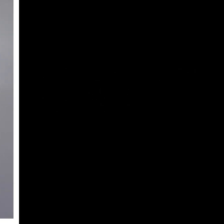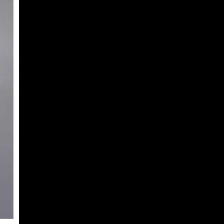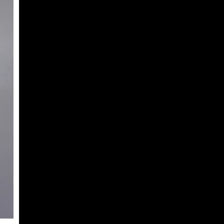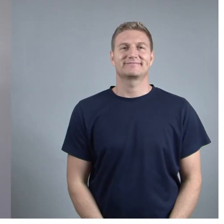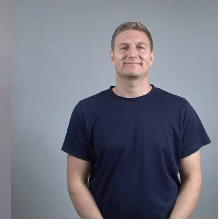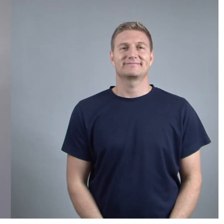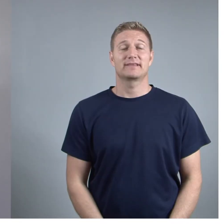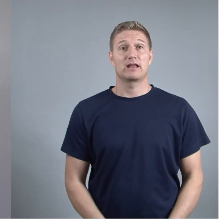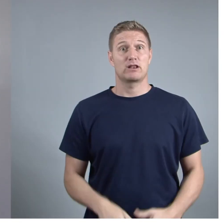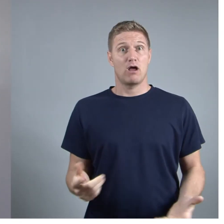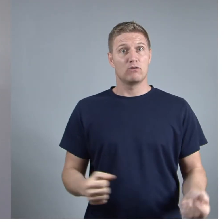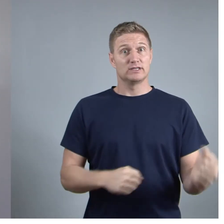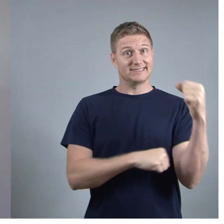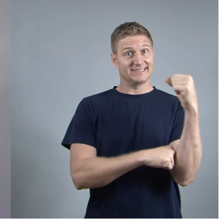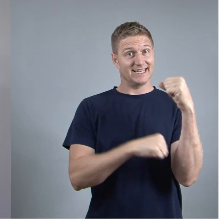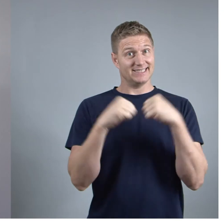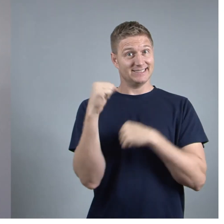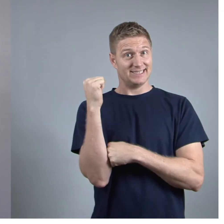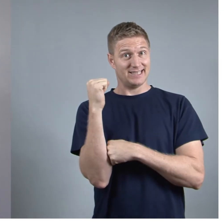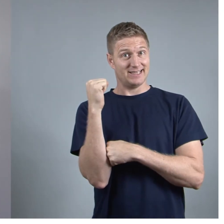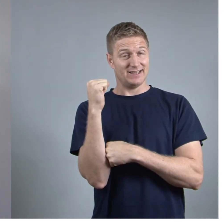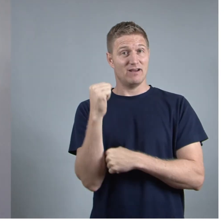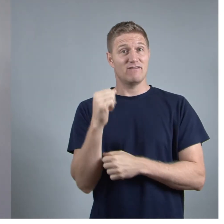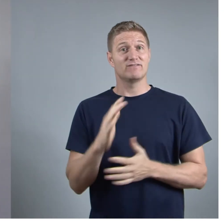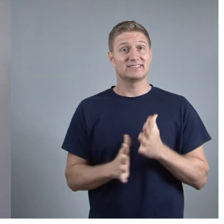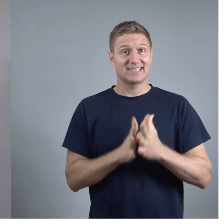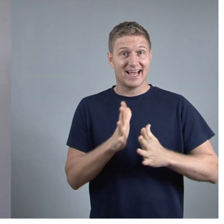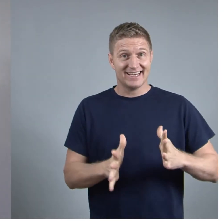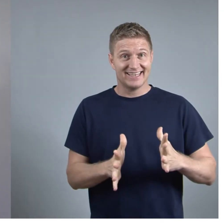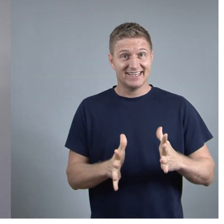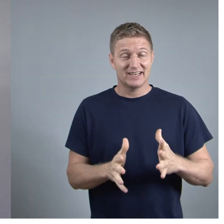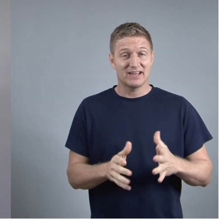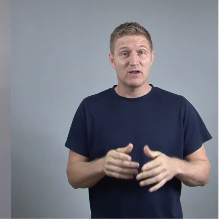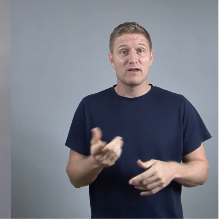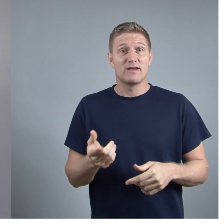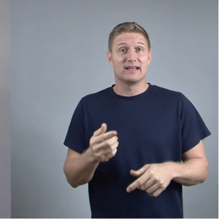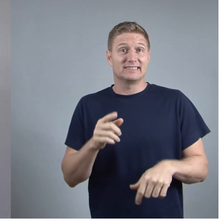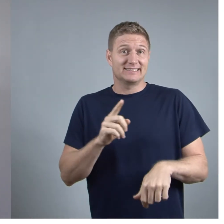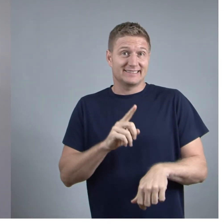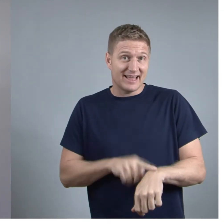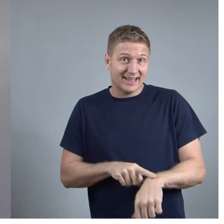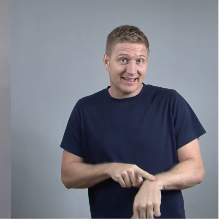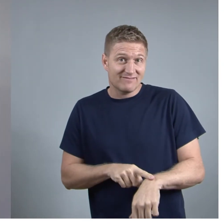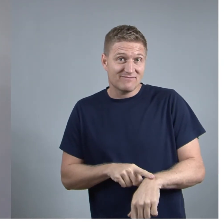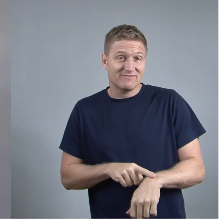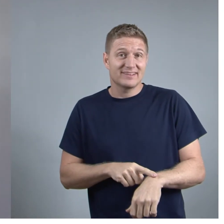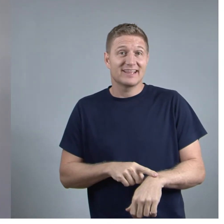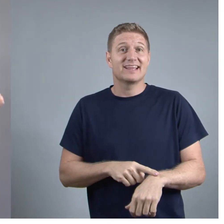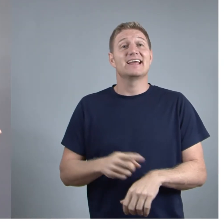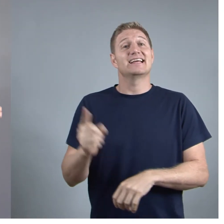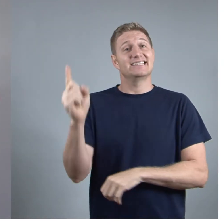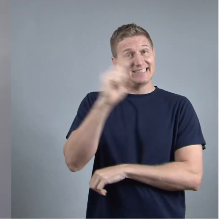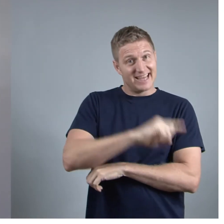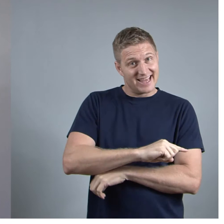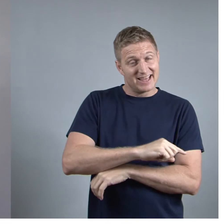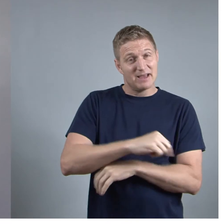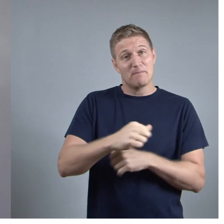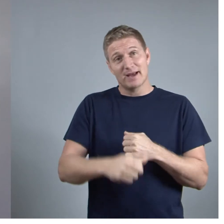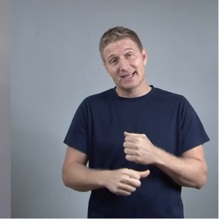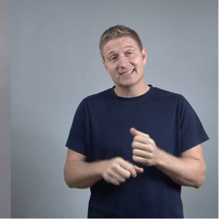Structure of sign language. When there's time. Days, months, and